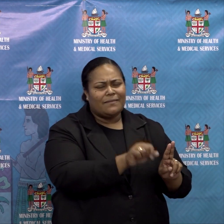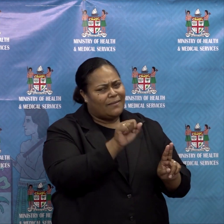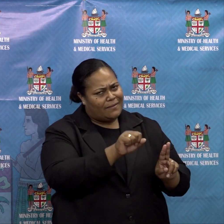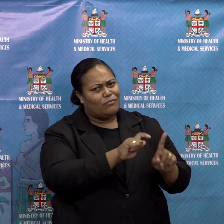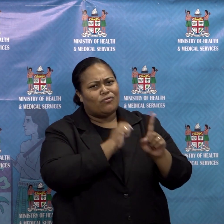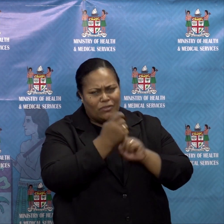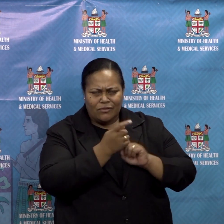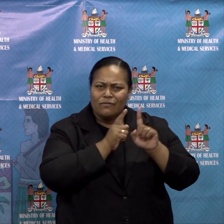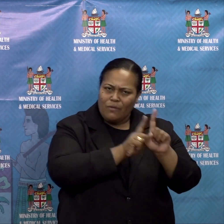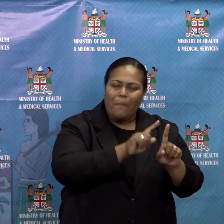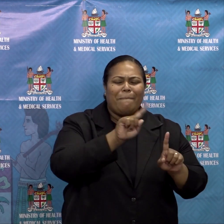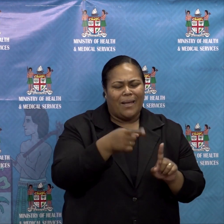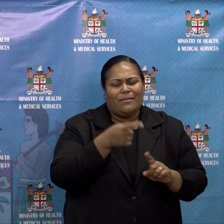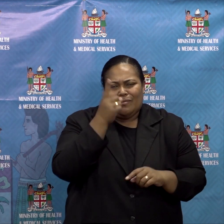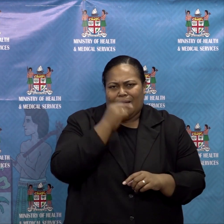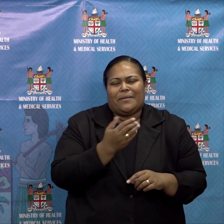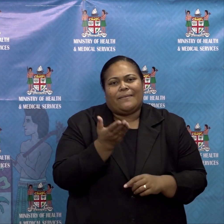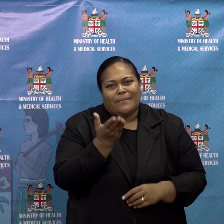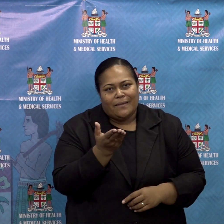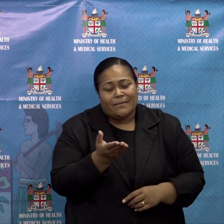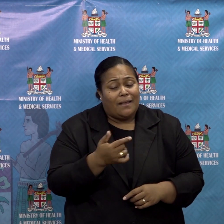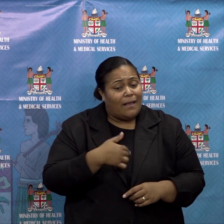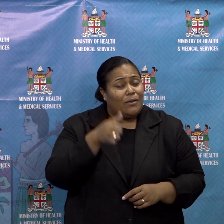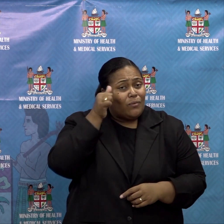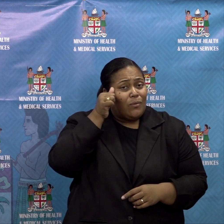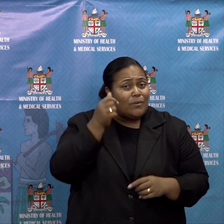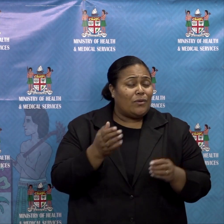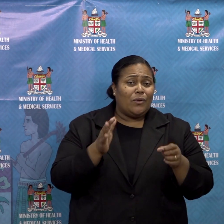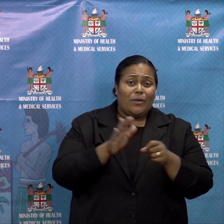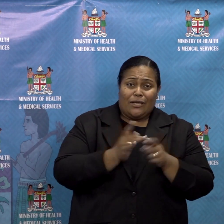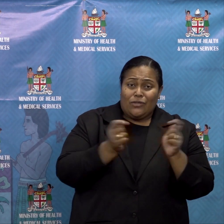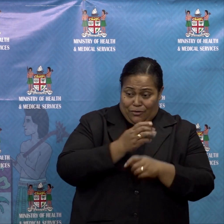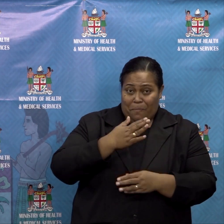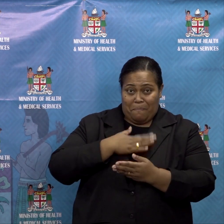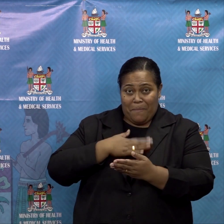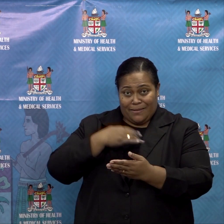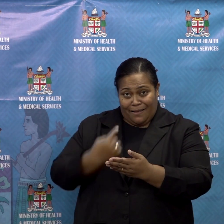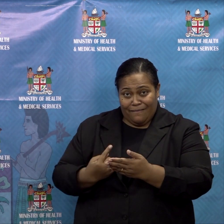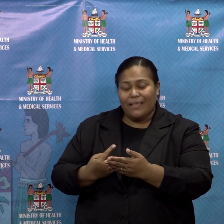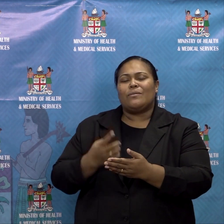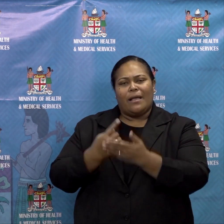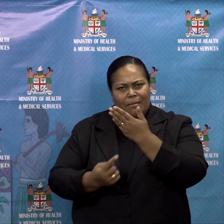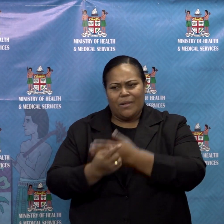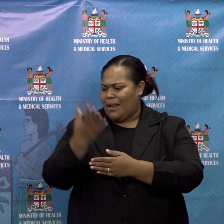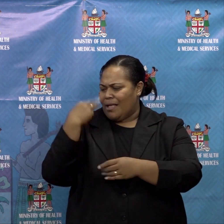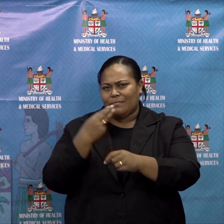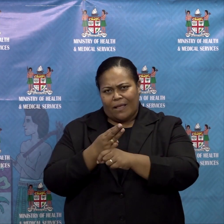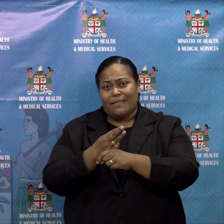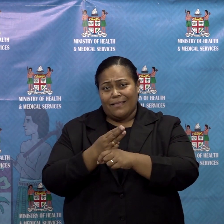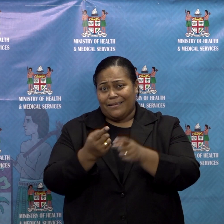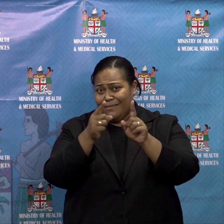traditions. I know because I have made the change when a death occurred in my family last month.